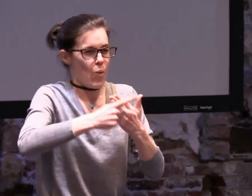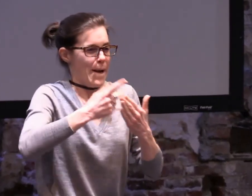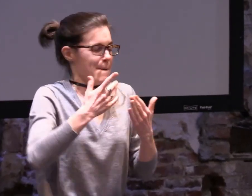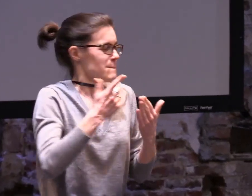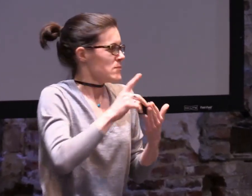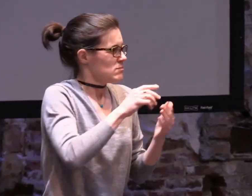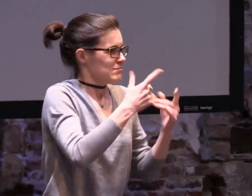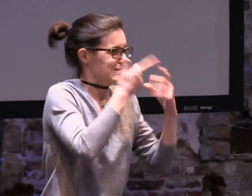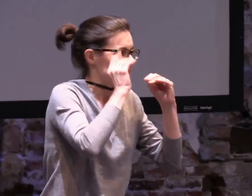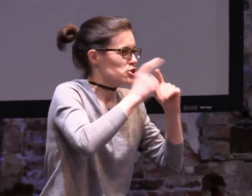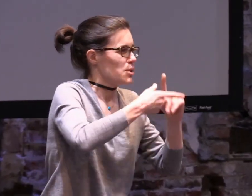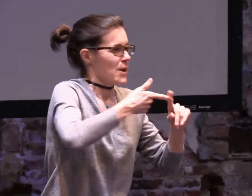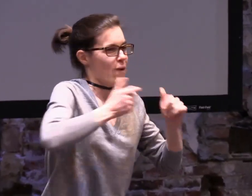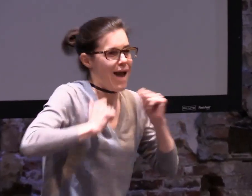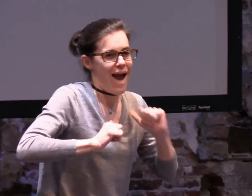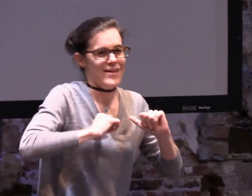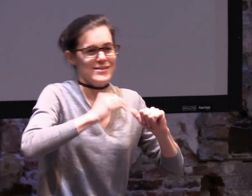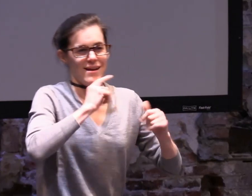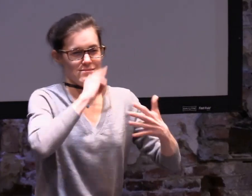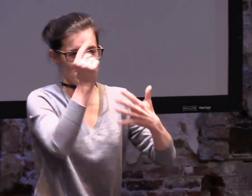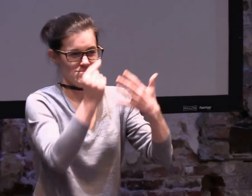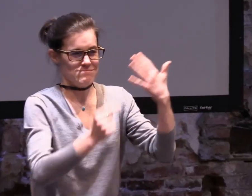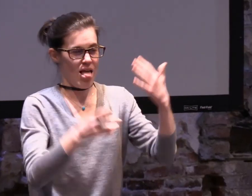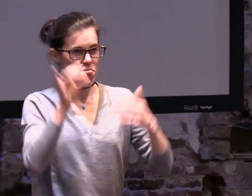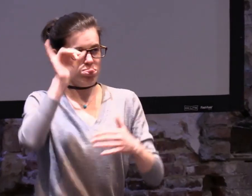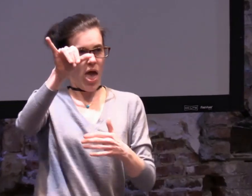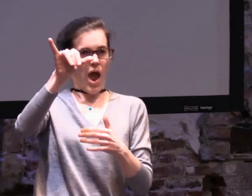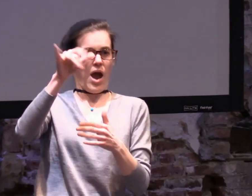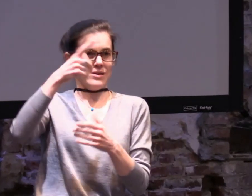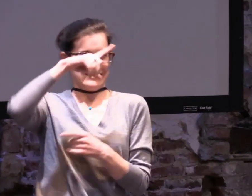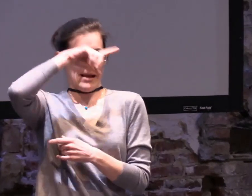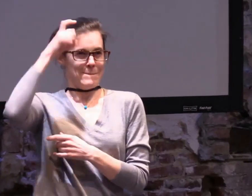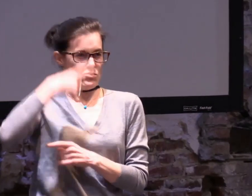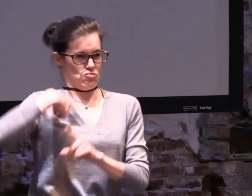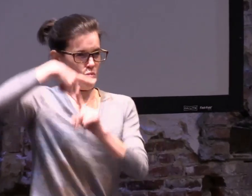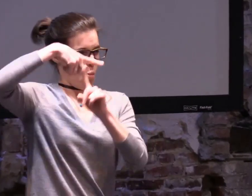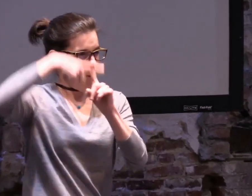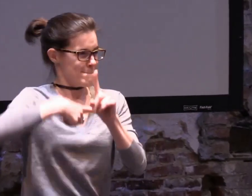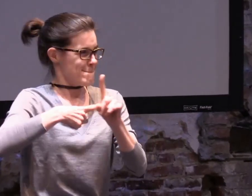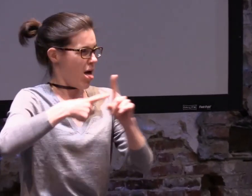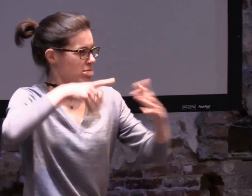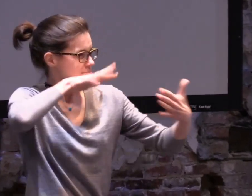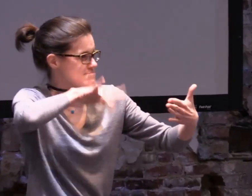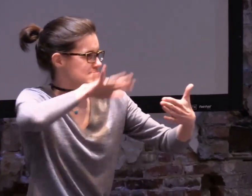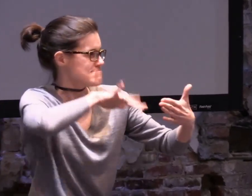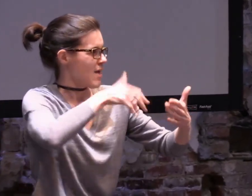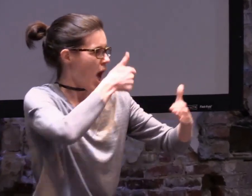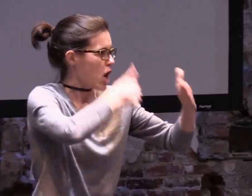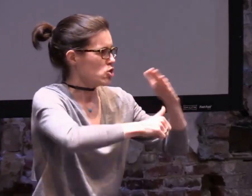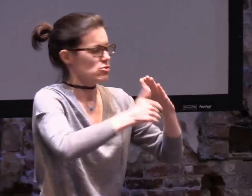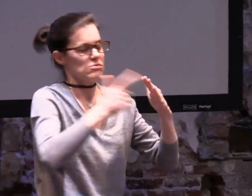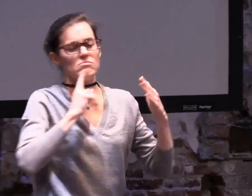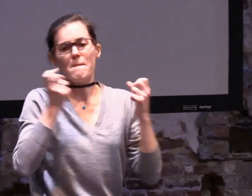It was a professional theater program where I got to meet so many actors, and I was there on a